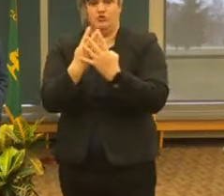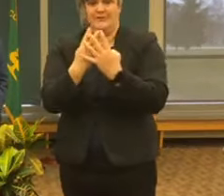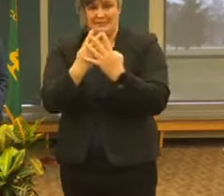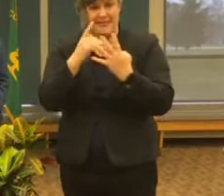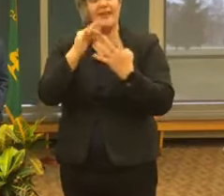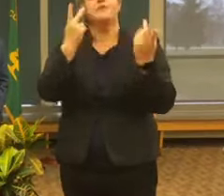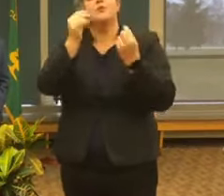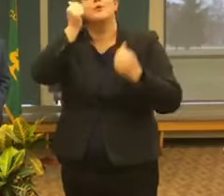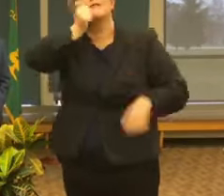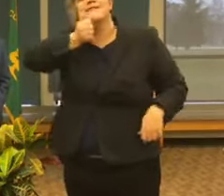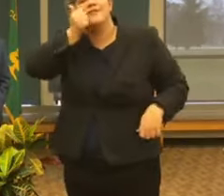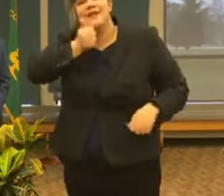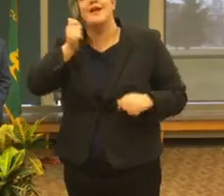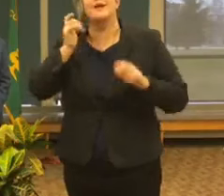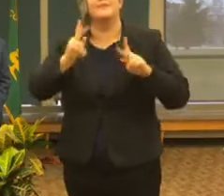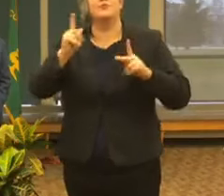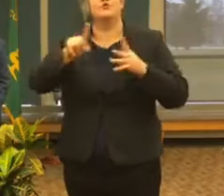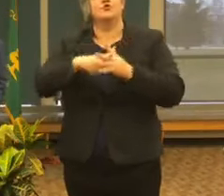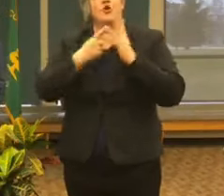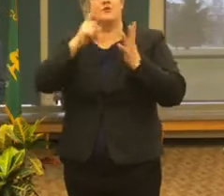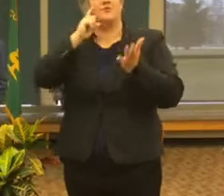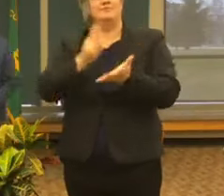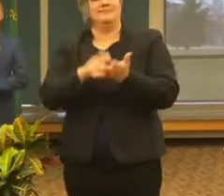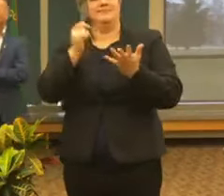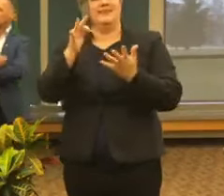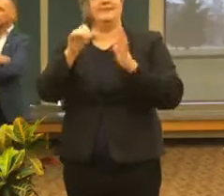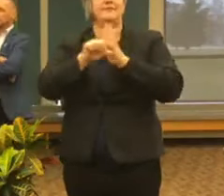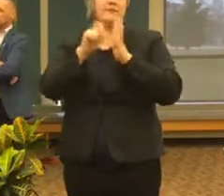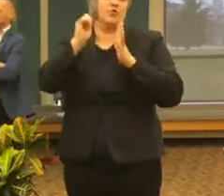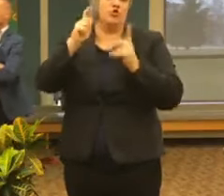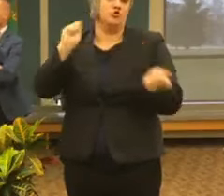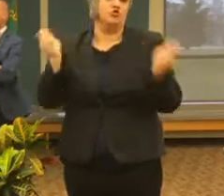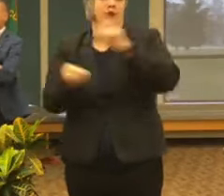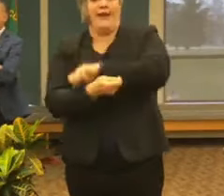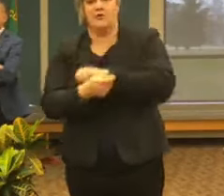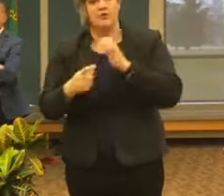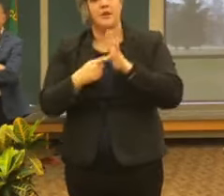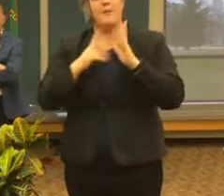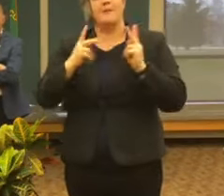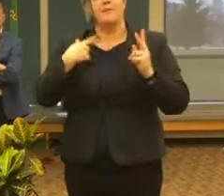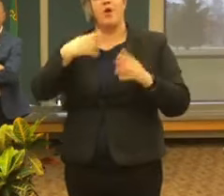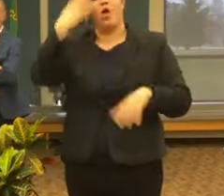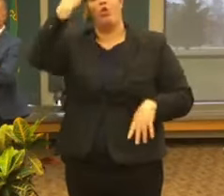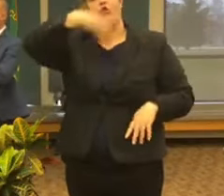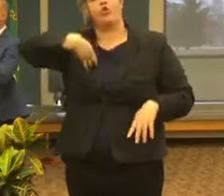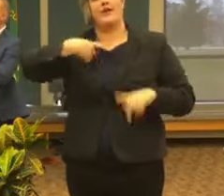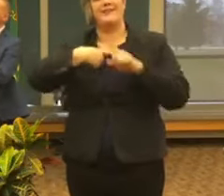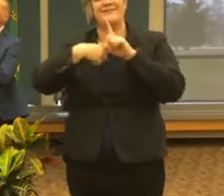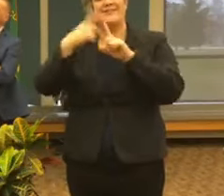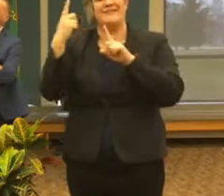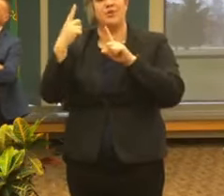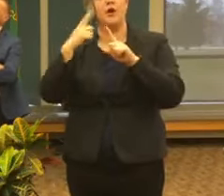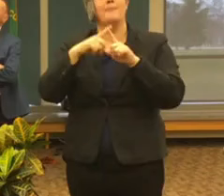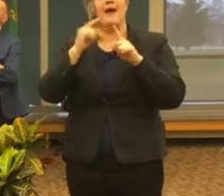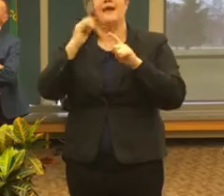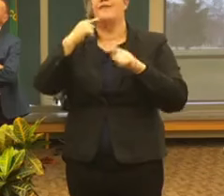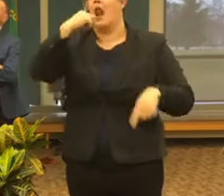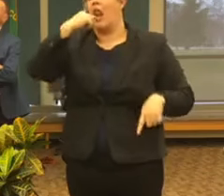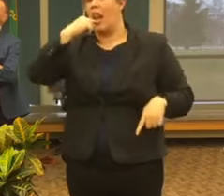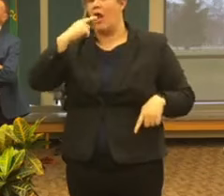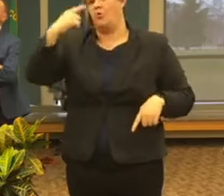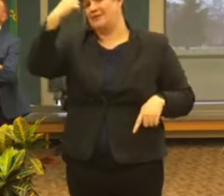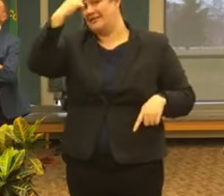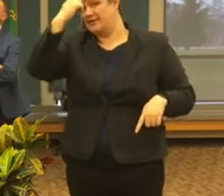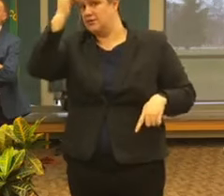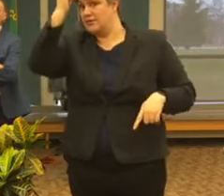going to start to see if symptoms, may change. Sometimes people don't even realize they have a fever, but if you're taking it on a daily basis,